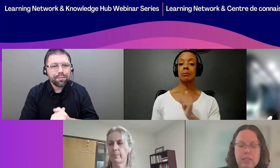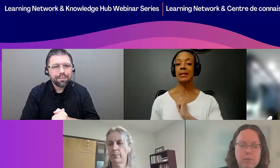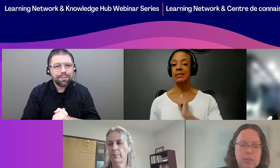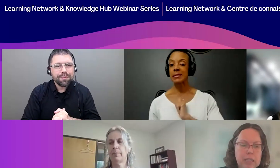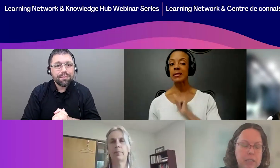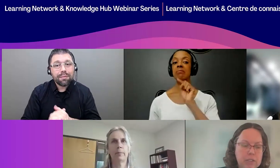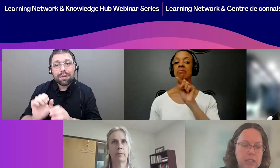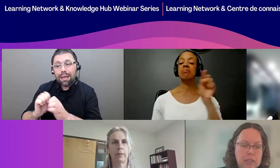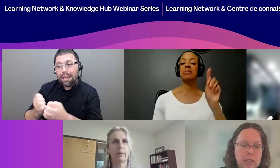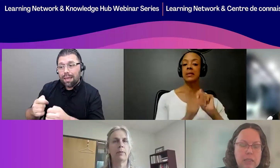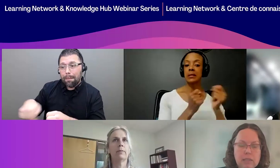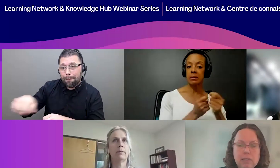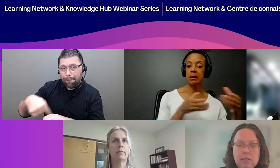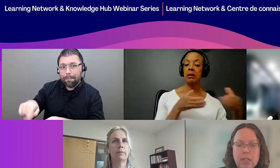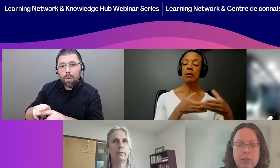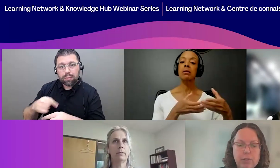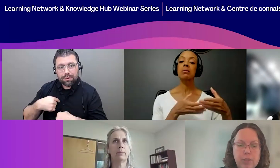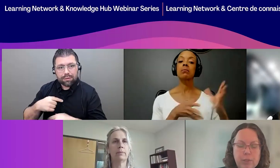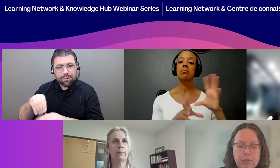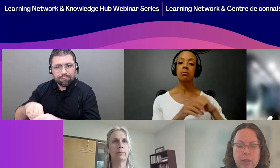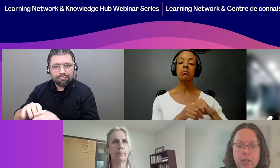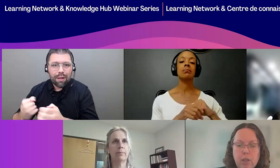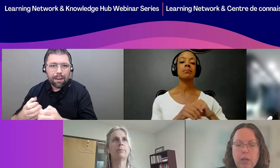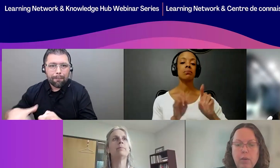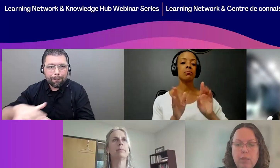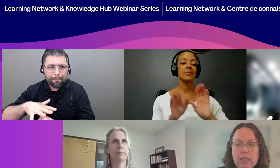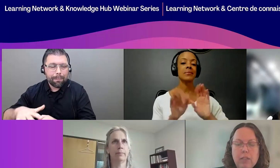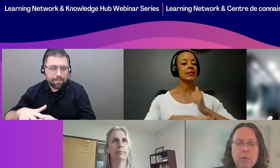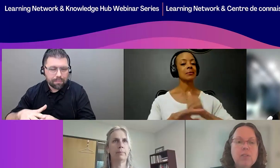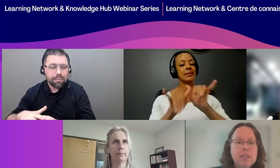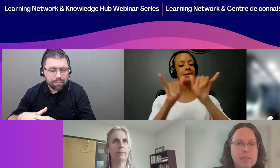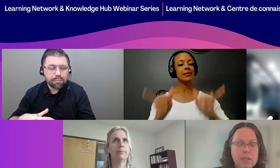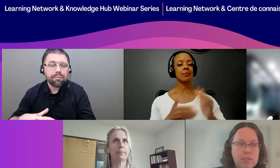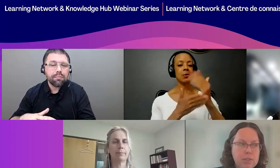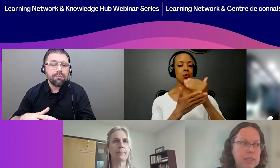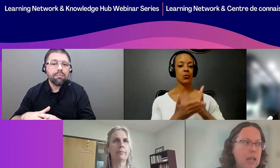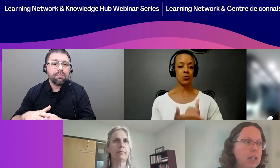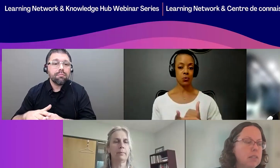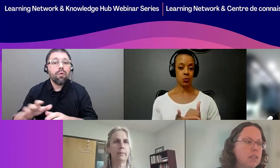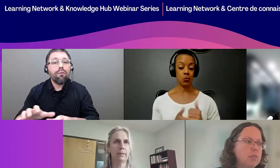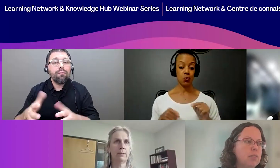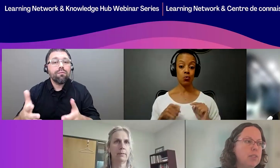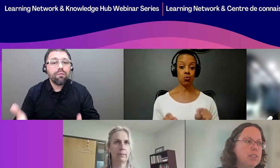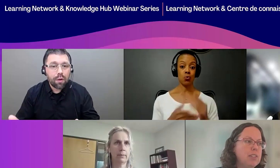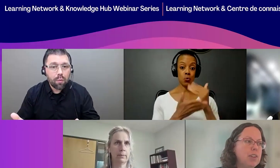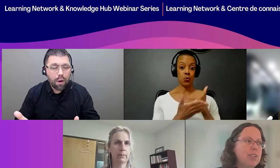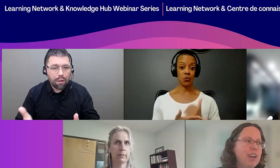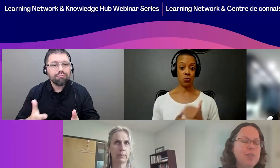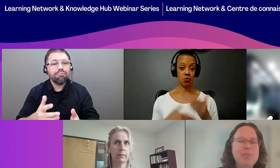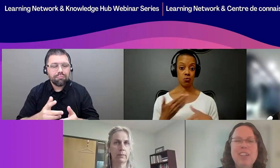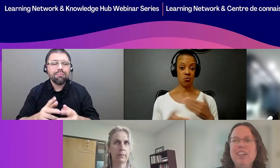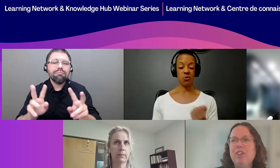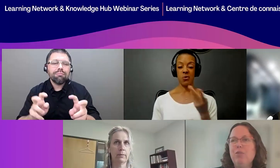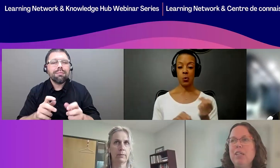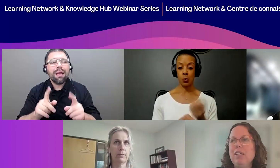members of our team, were engaged in conducting a systematic review. And in the process of doing that, a few years